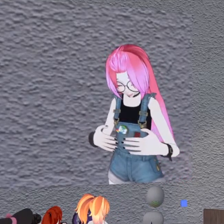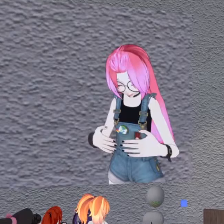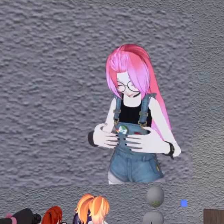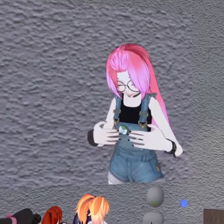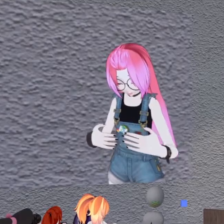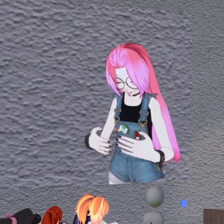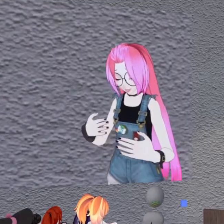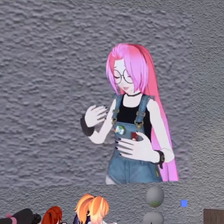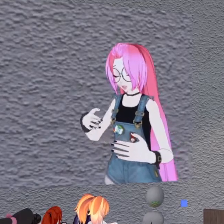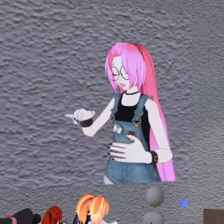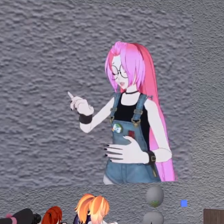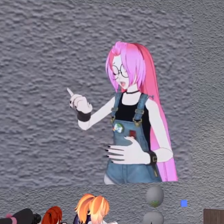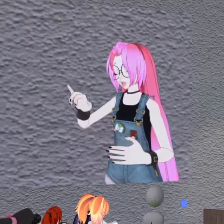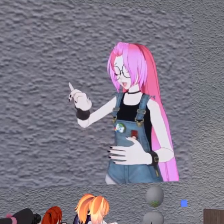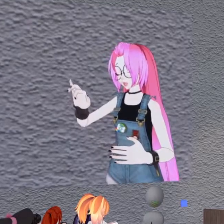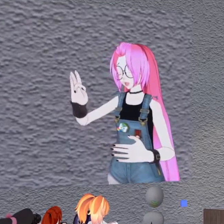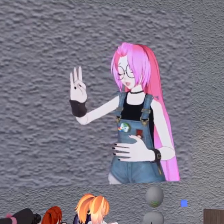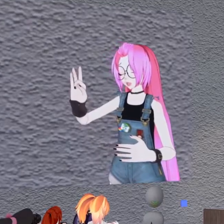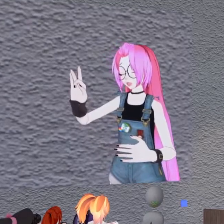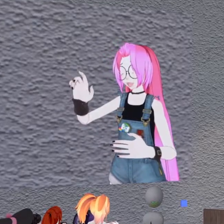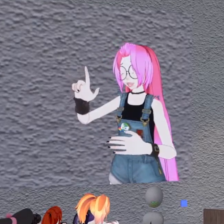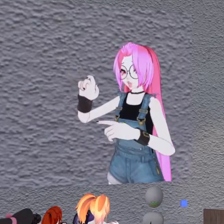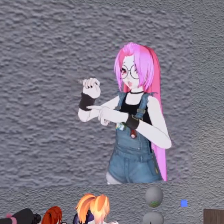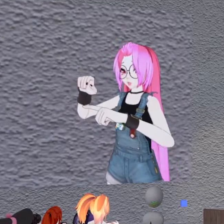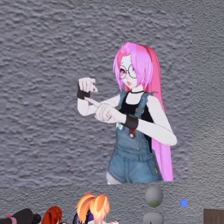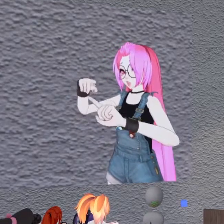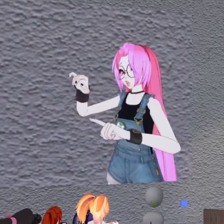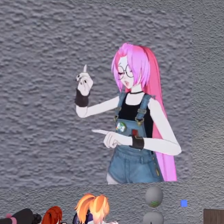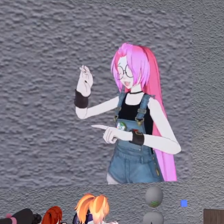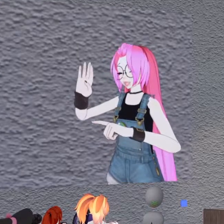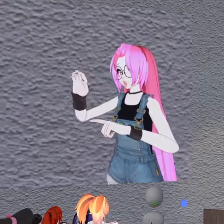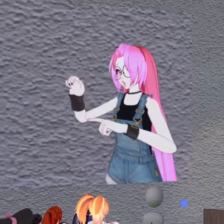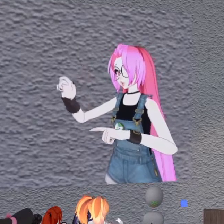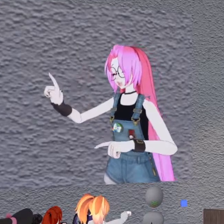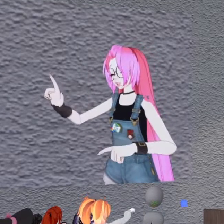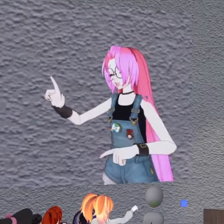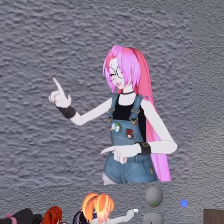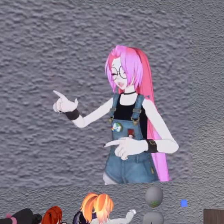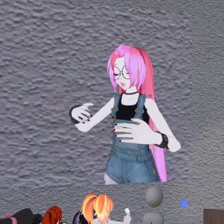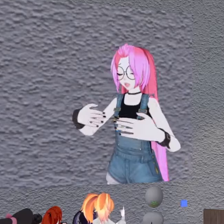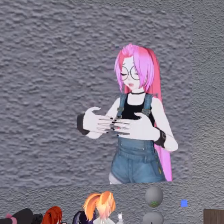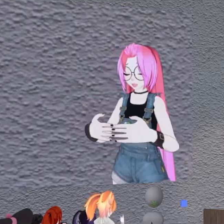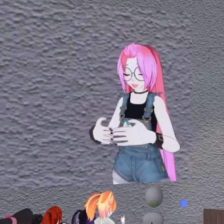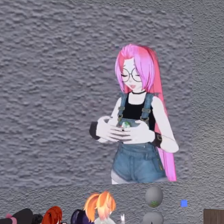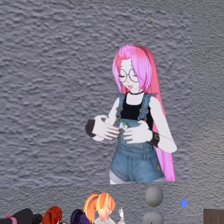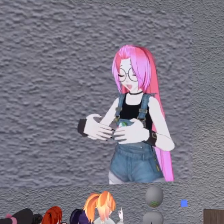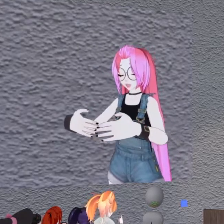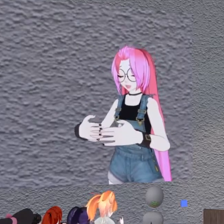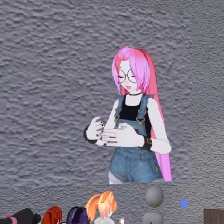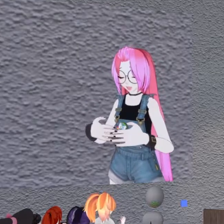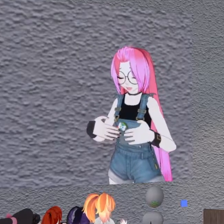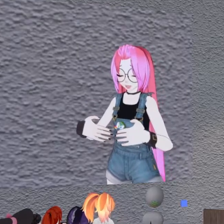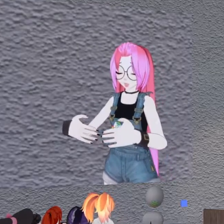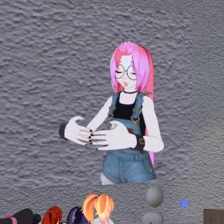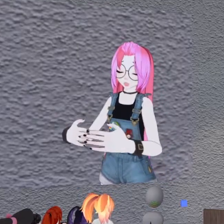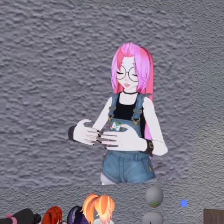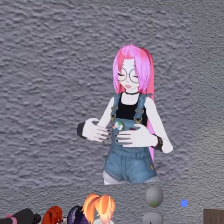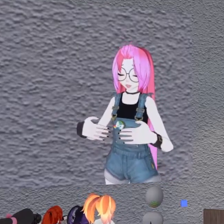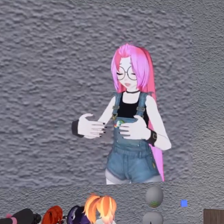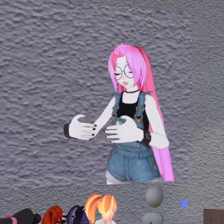at it. To me, I would interpret that as like flexible or like can like easy to move through